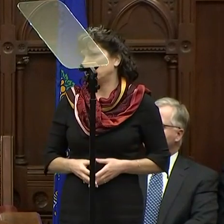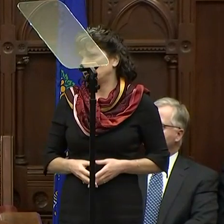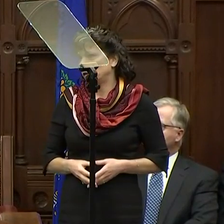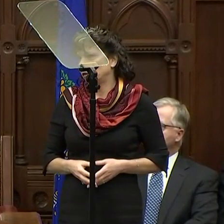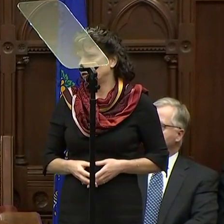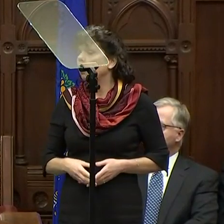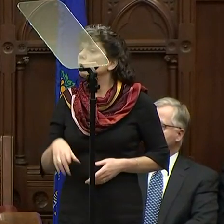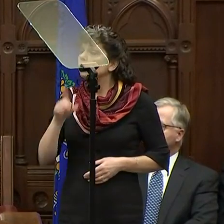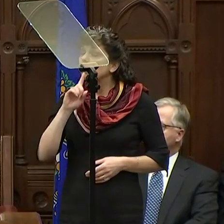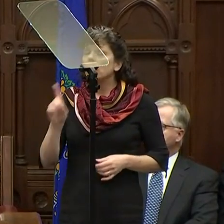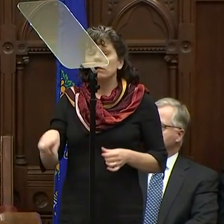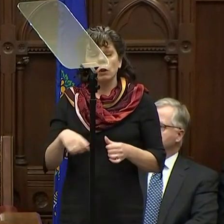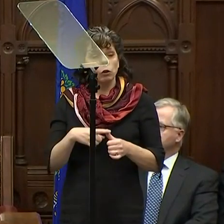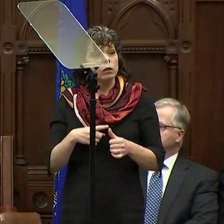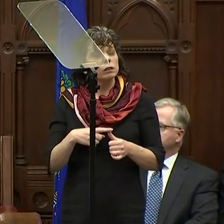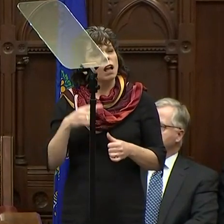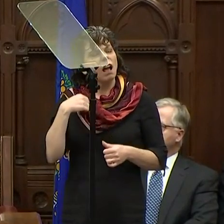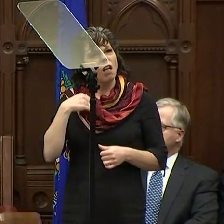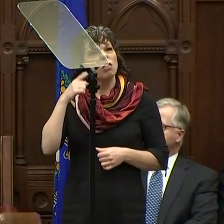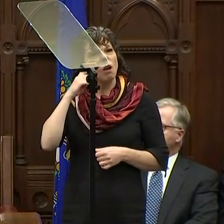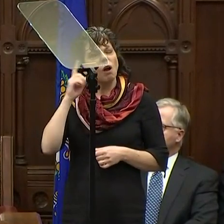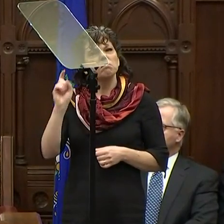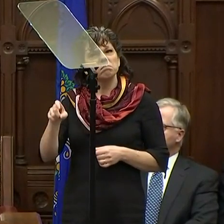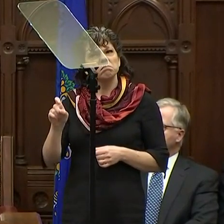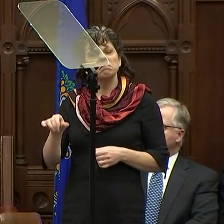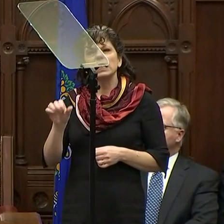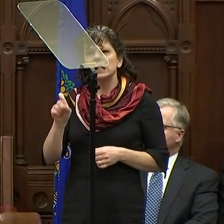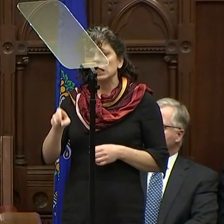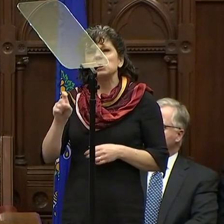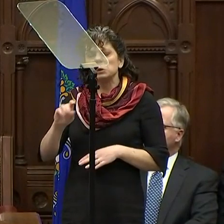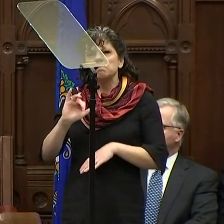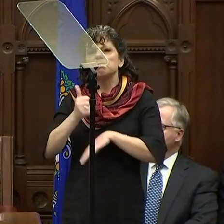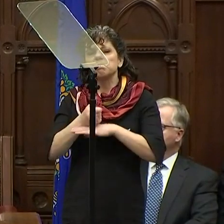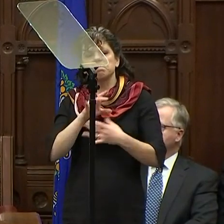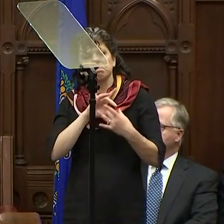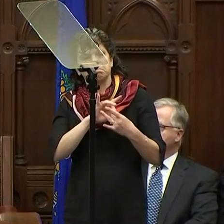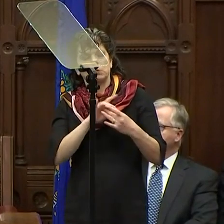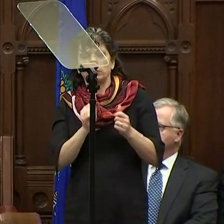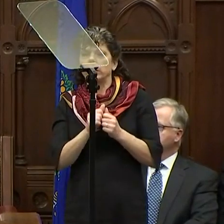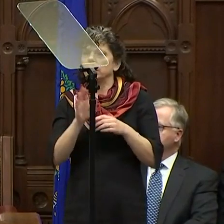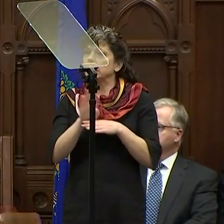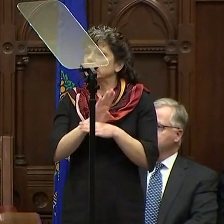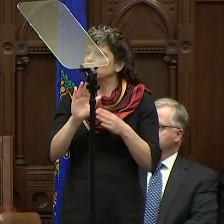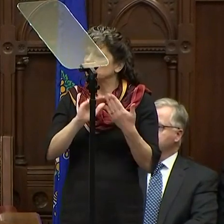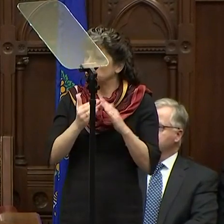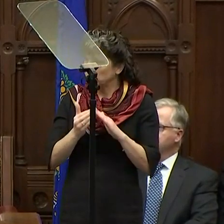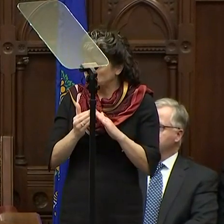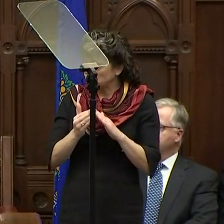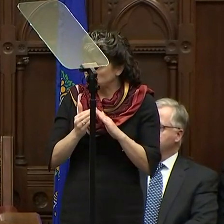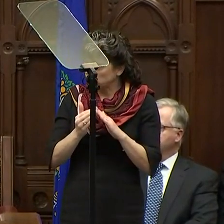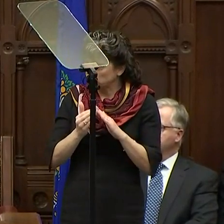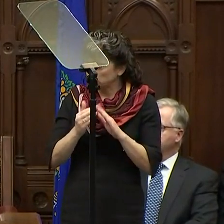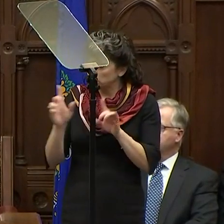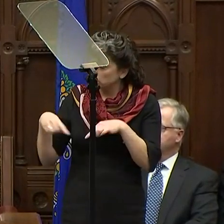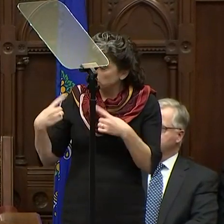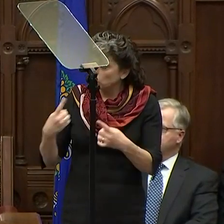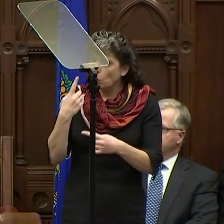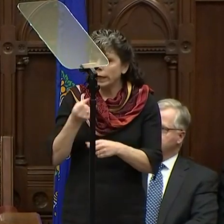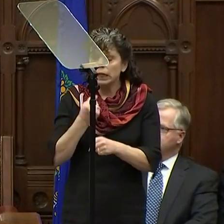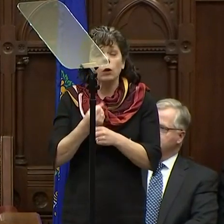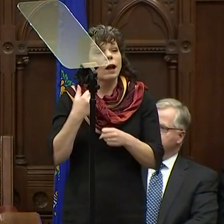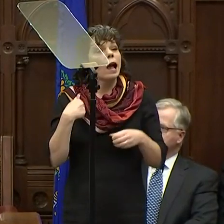So first of all, I thought we needed to reset our relationship with the business community. So in the last year, I have personally visited